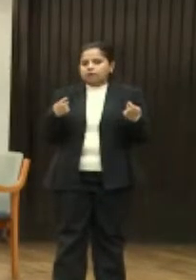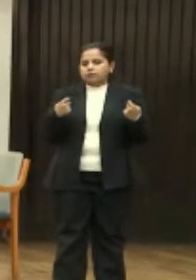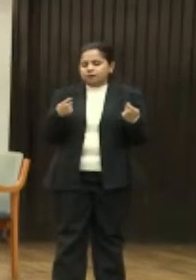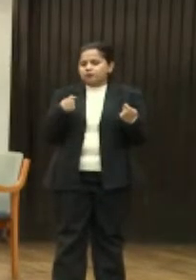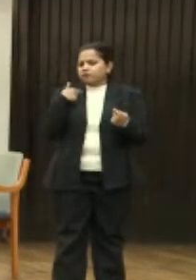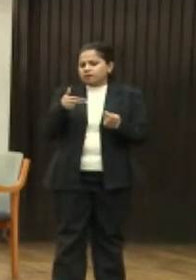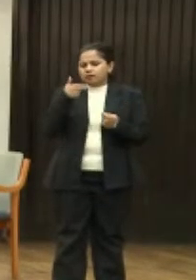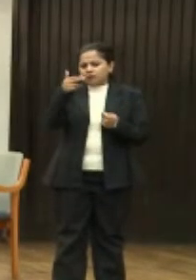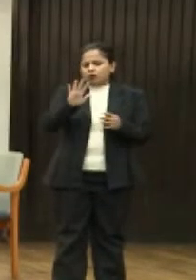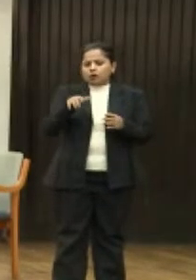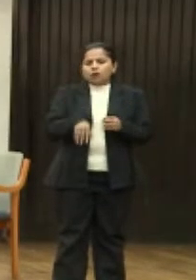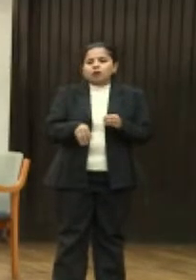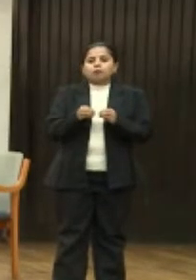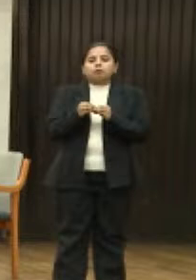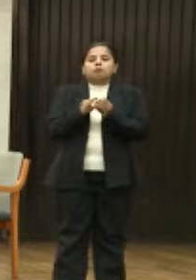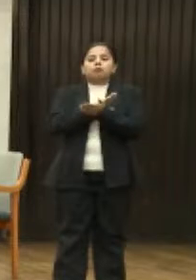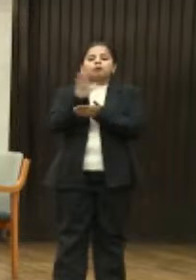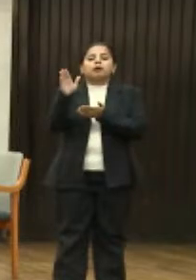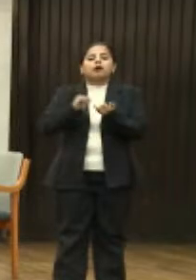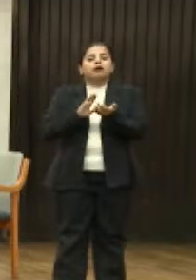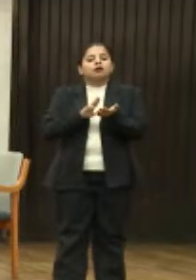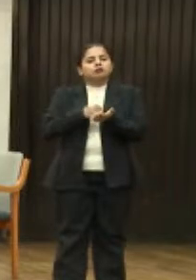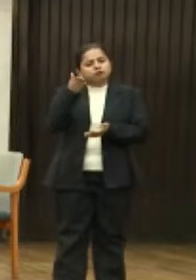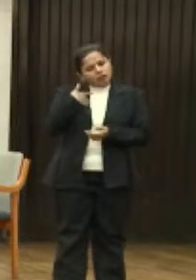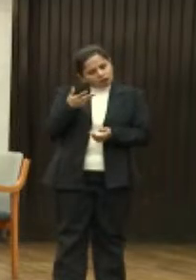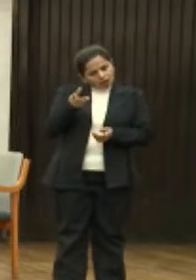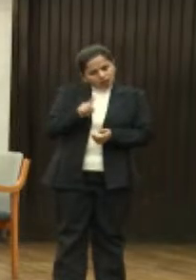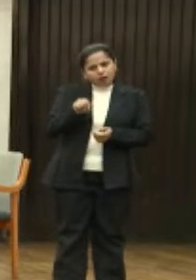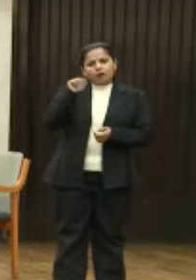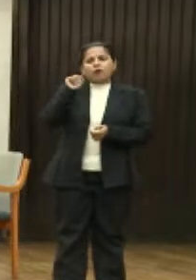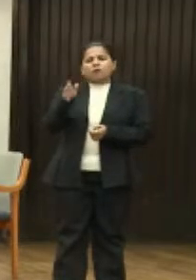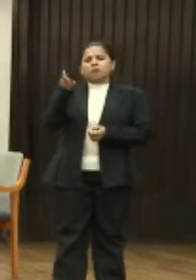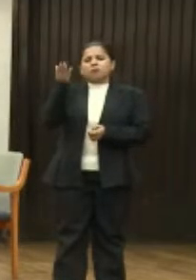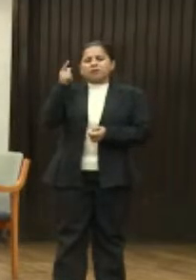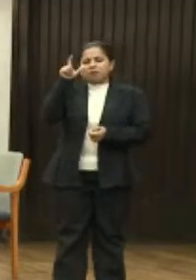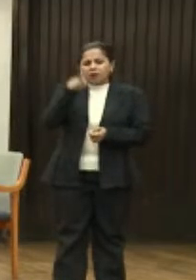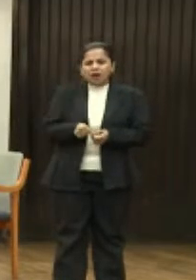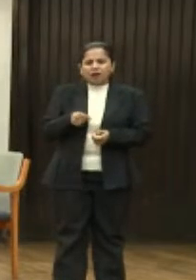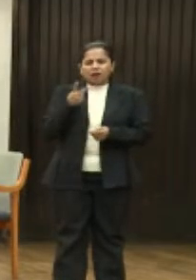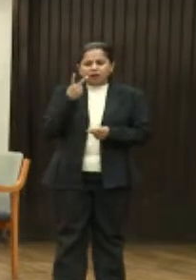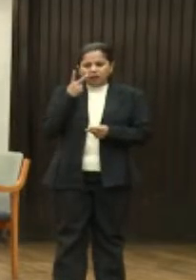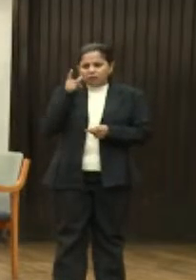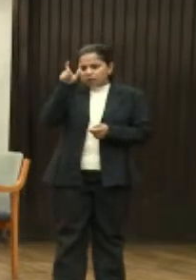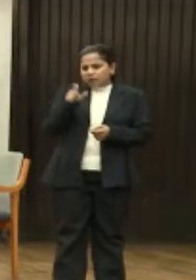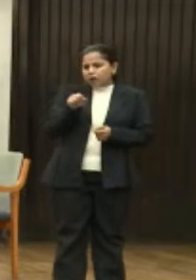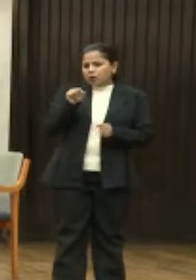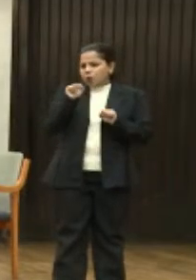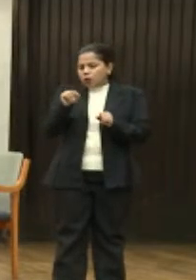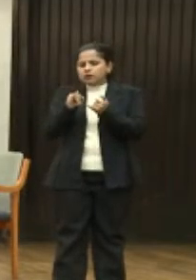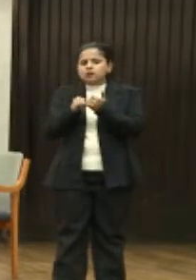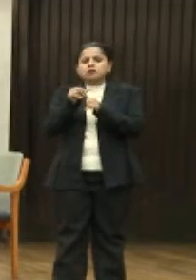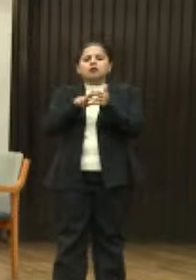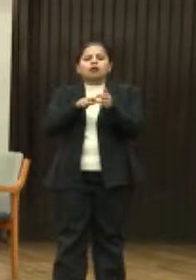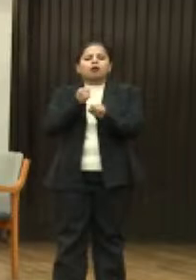I'm quoting Bhishma again, and I'm quoting the much maligned, rarely read Manu Sanhita again.